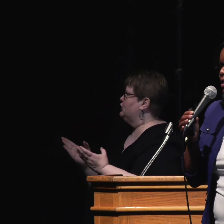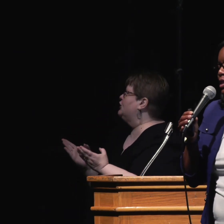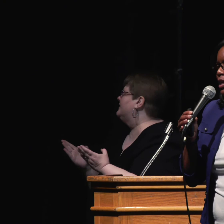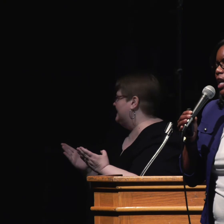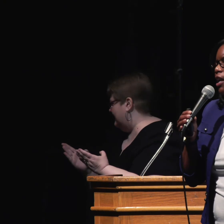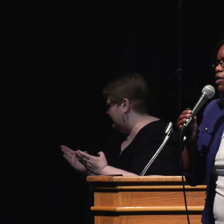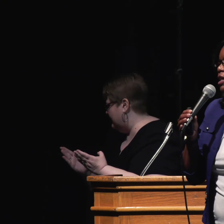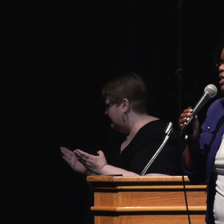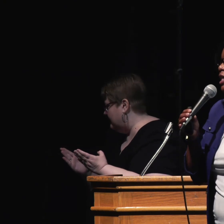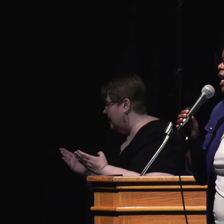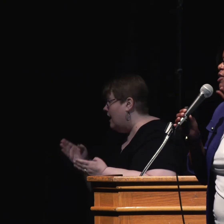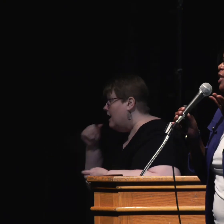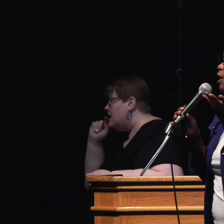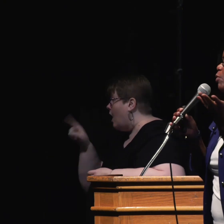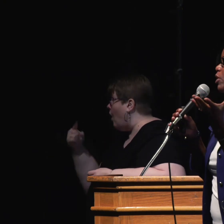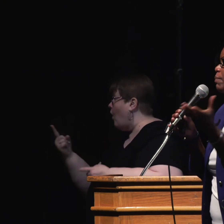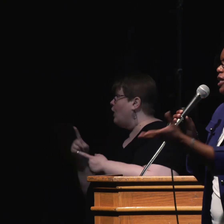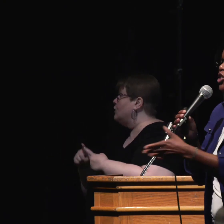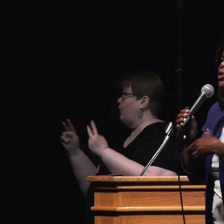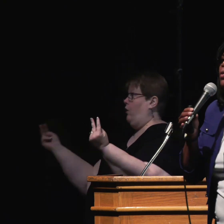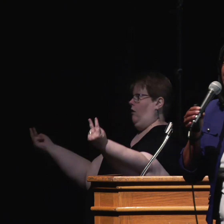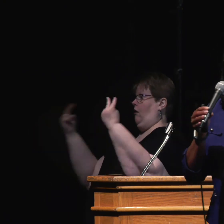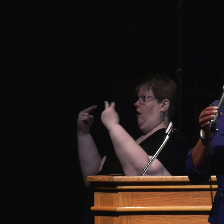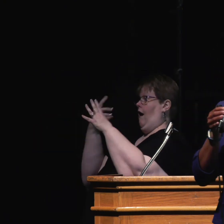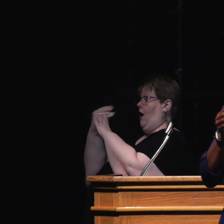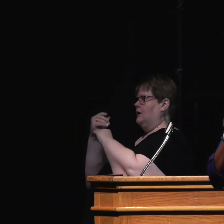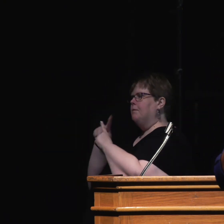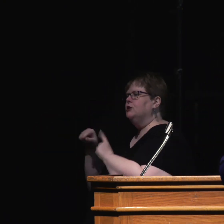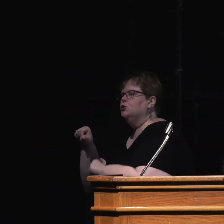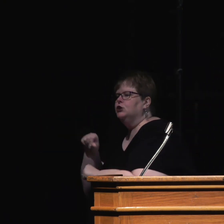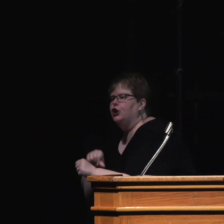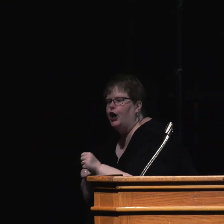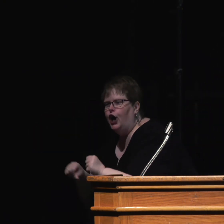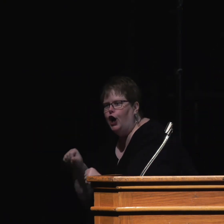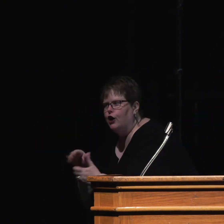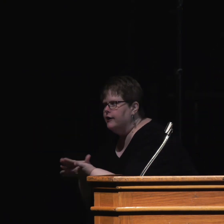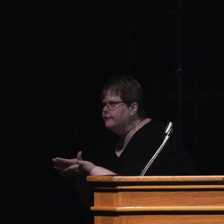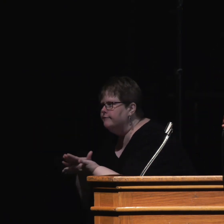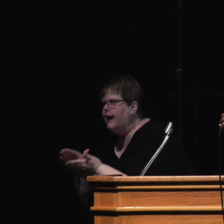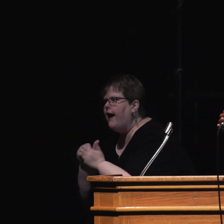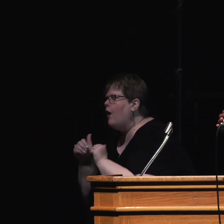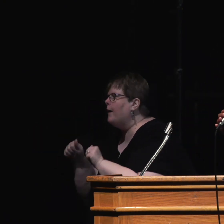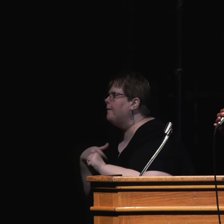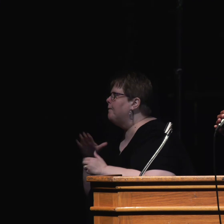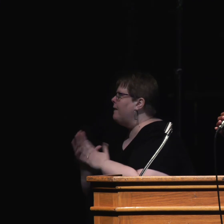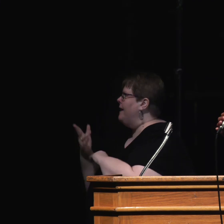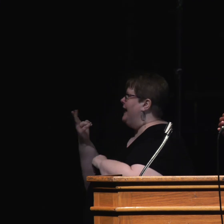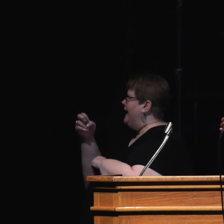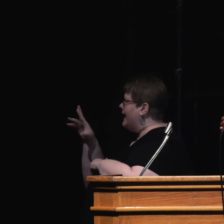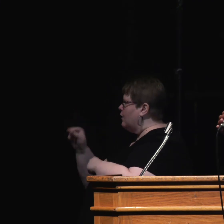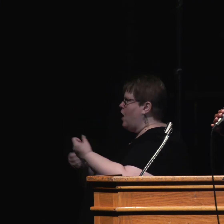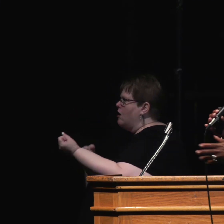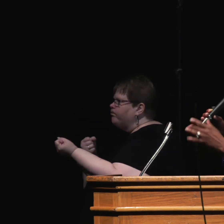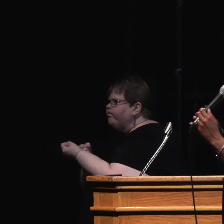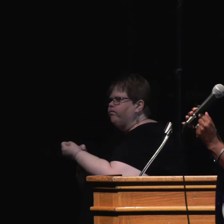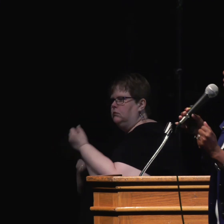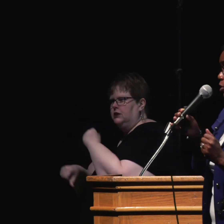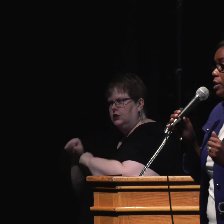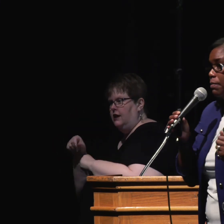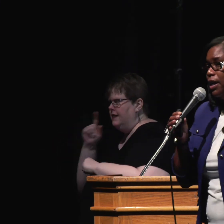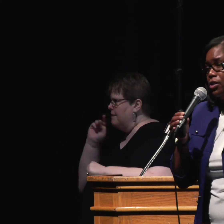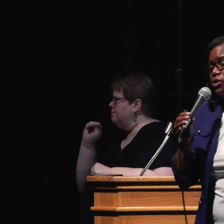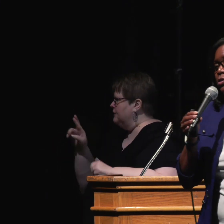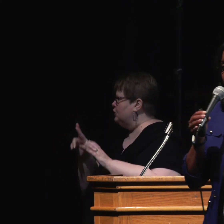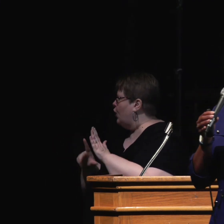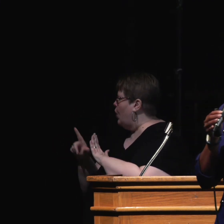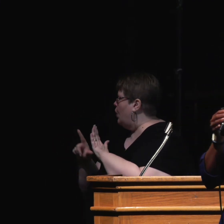service, not only to the outside world, but to each other. How can we be that hero and support one another? And I think Mr. Luce